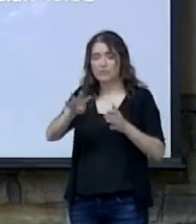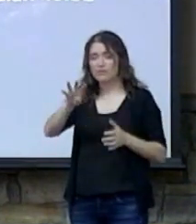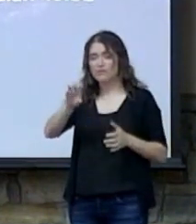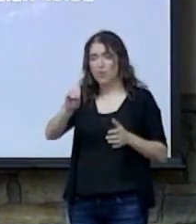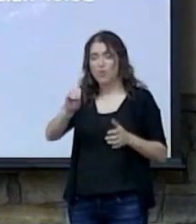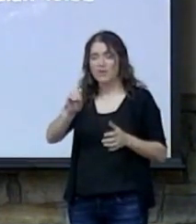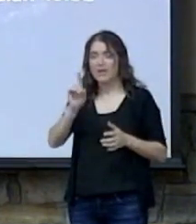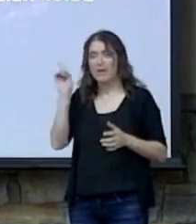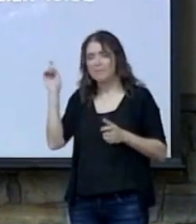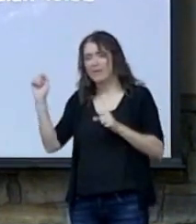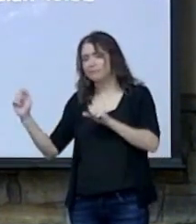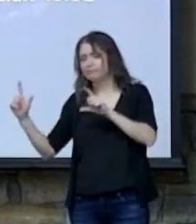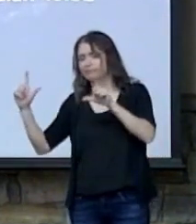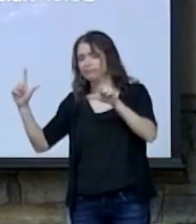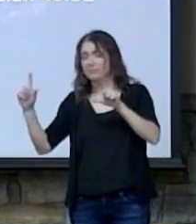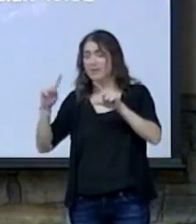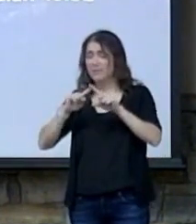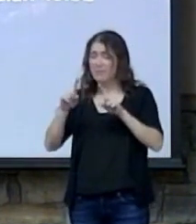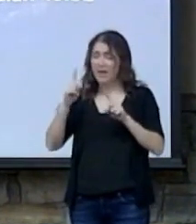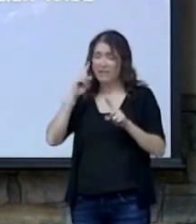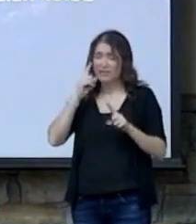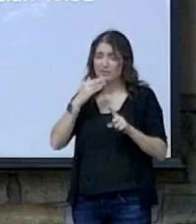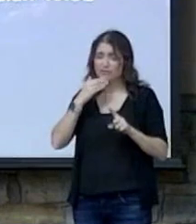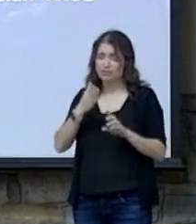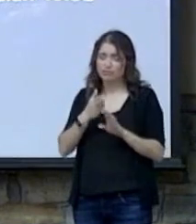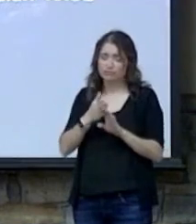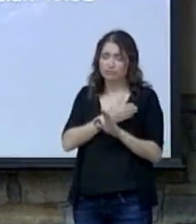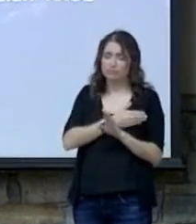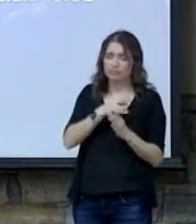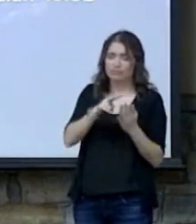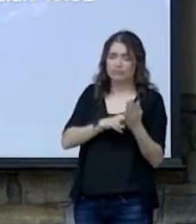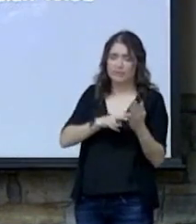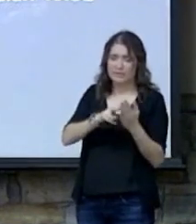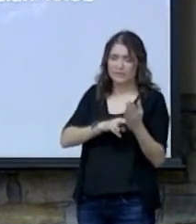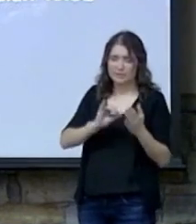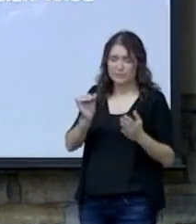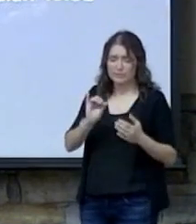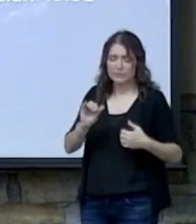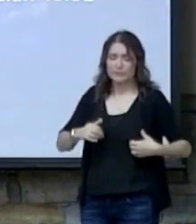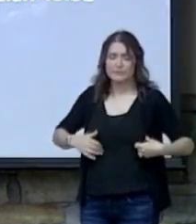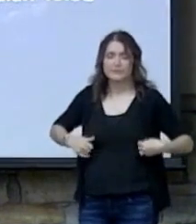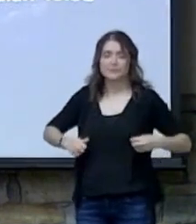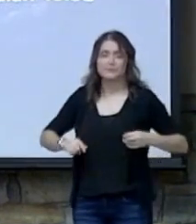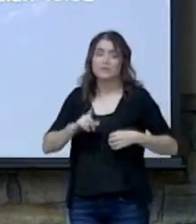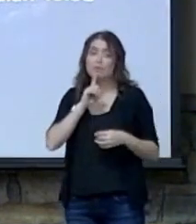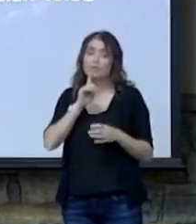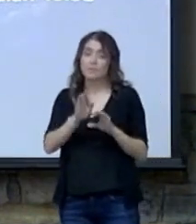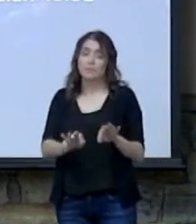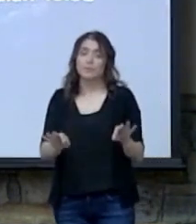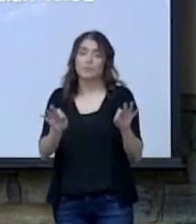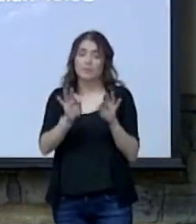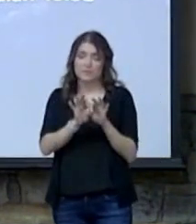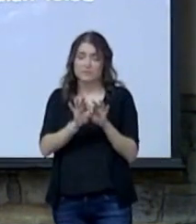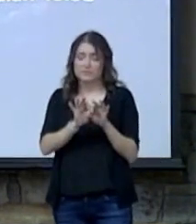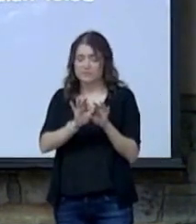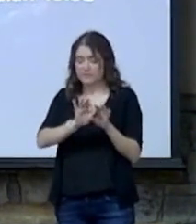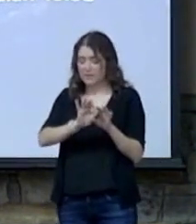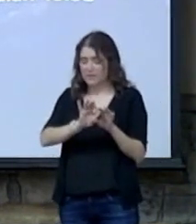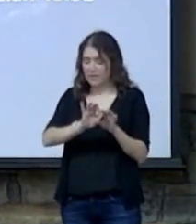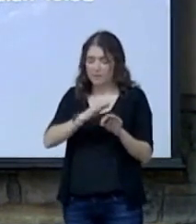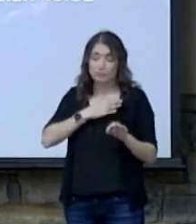just to turn there because I think the verses prior to verse 31 are incredibly important in